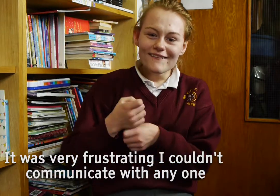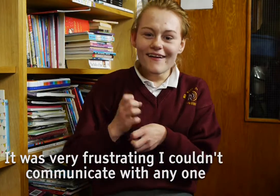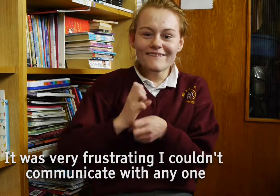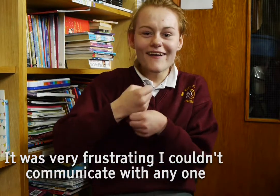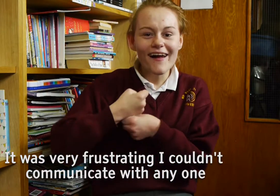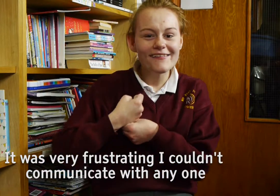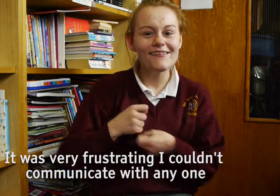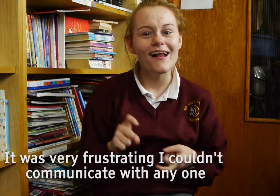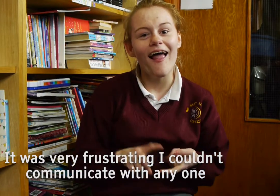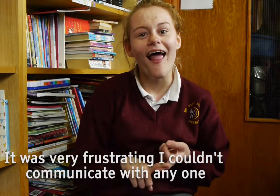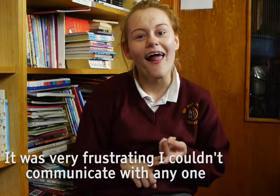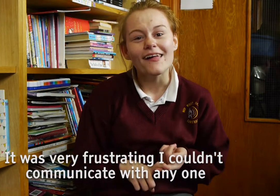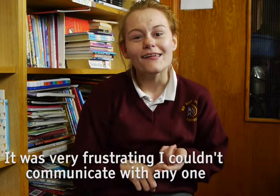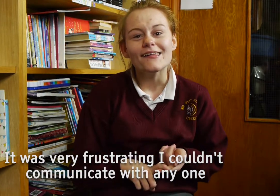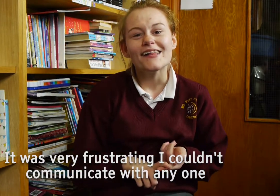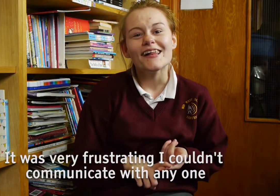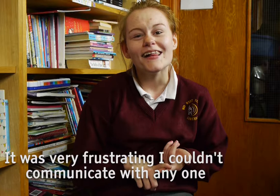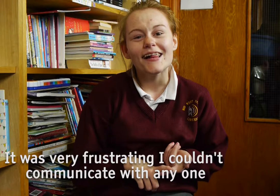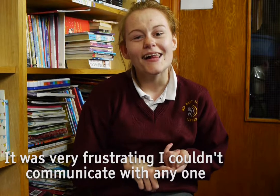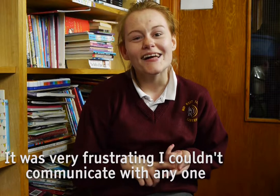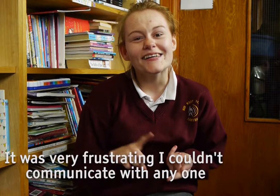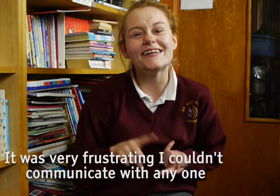And it was very frustrating. I couldn't communicate with anyone.